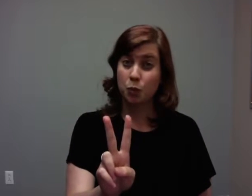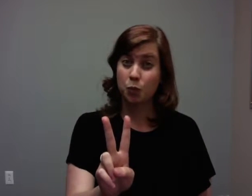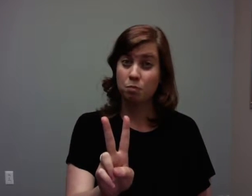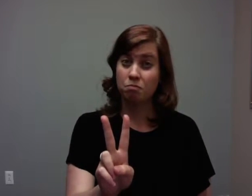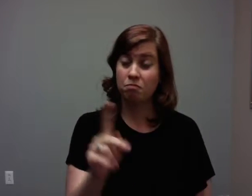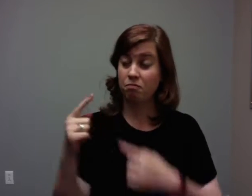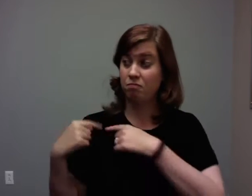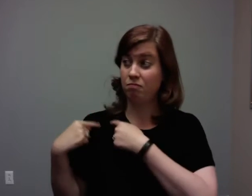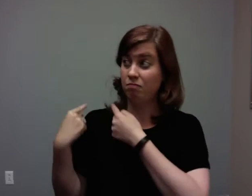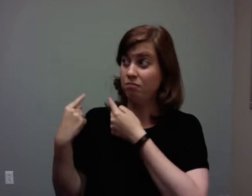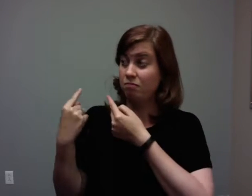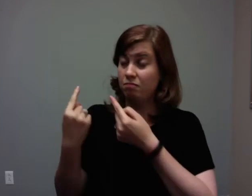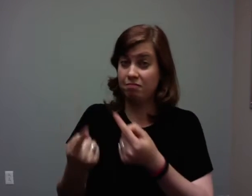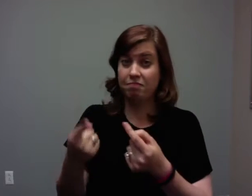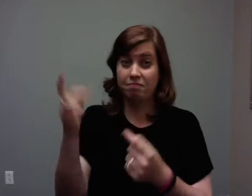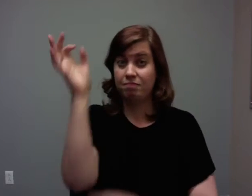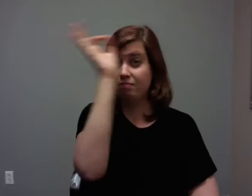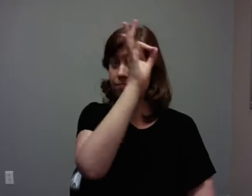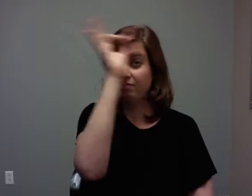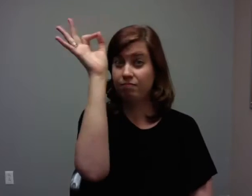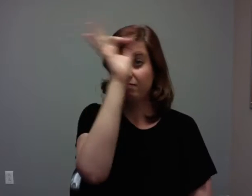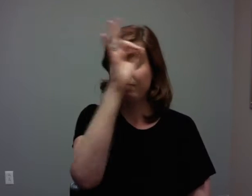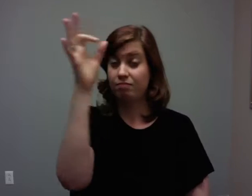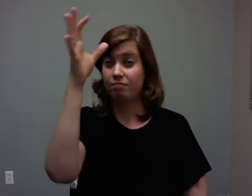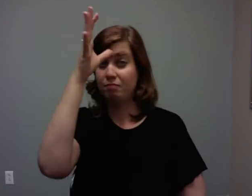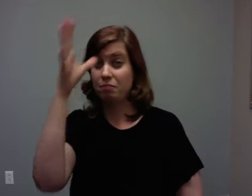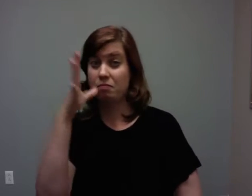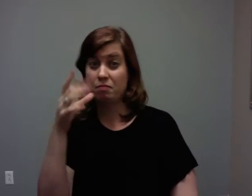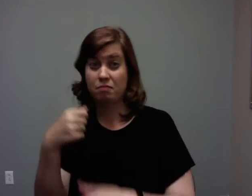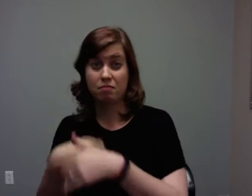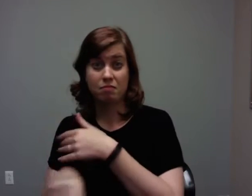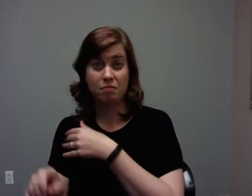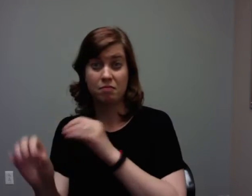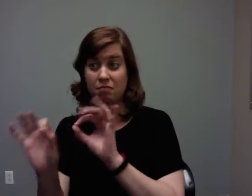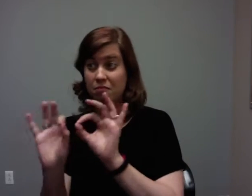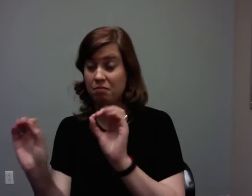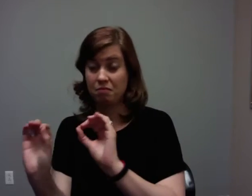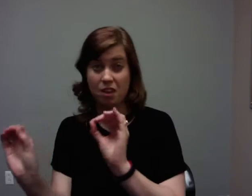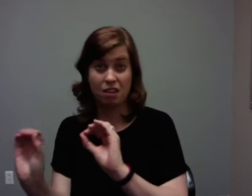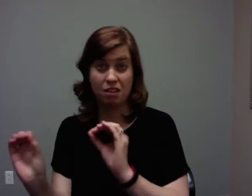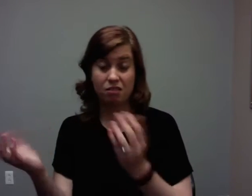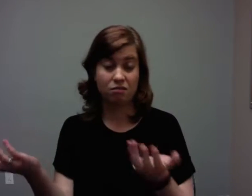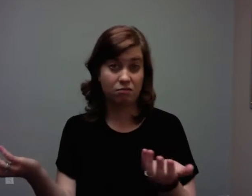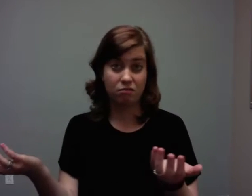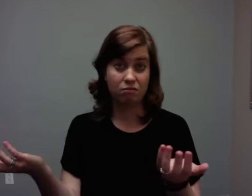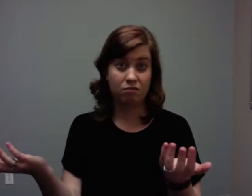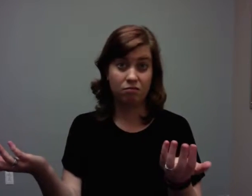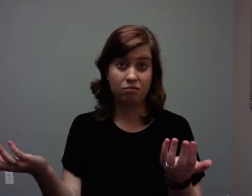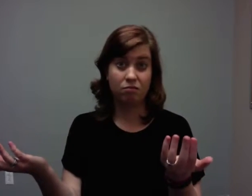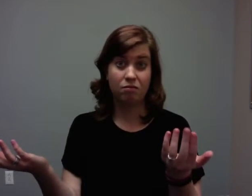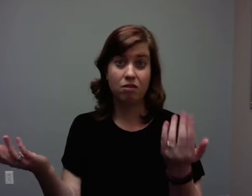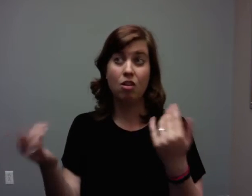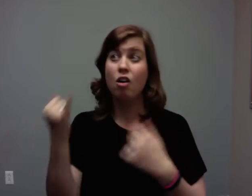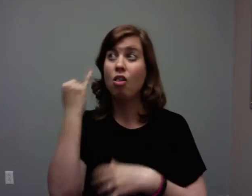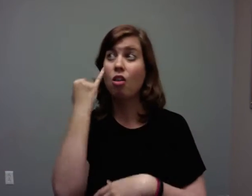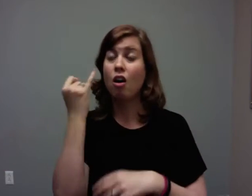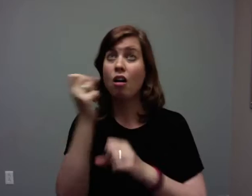not knowing who my real birth family was. I never had an expectation of who I'd find. I knew that it